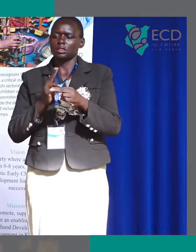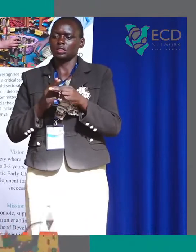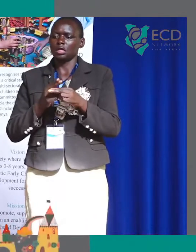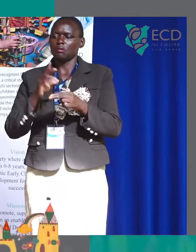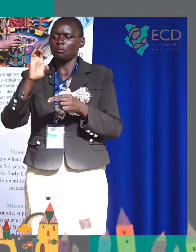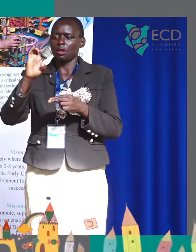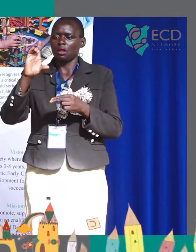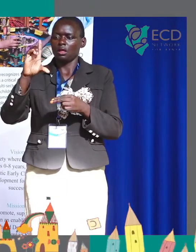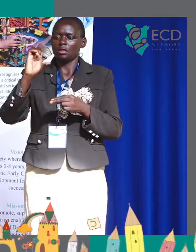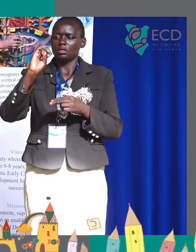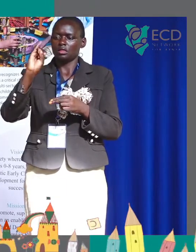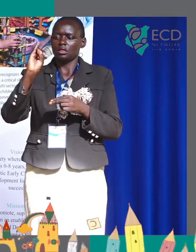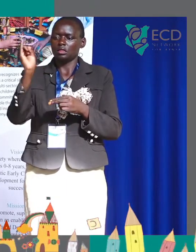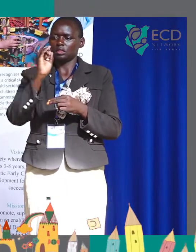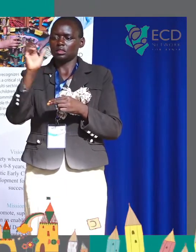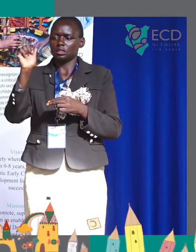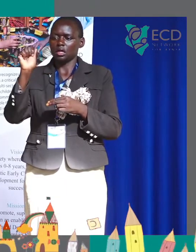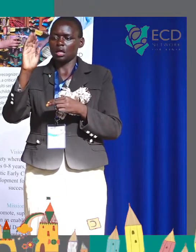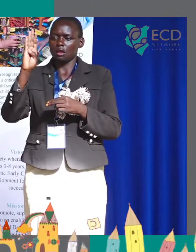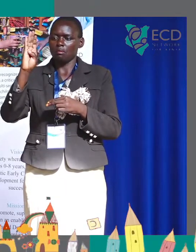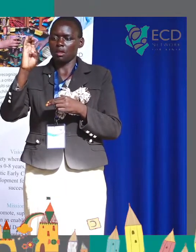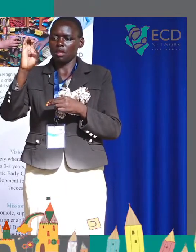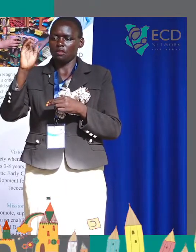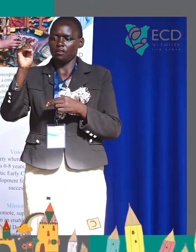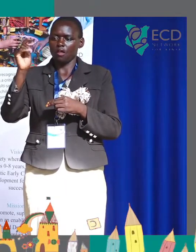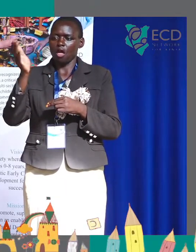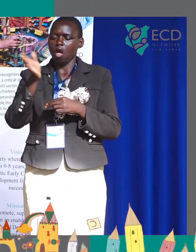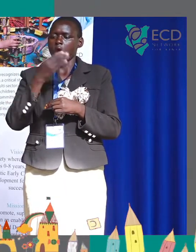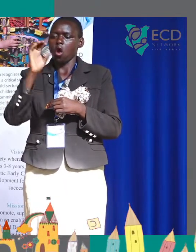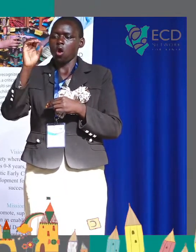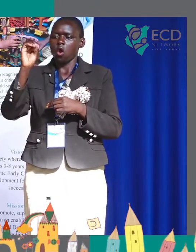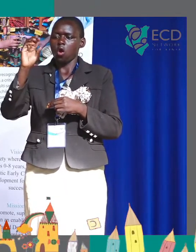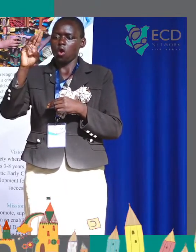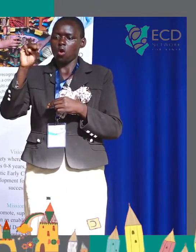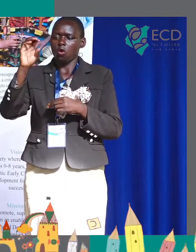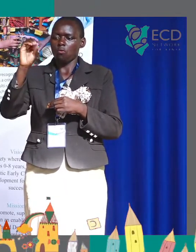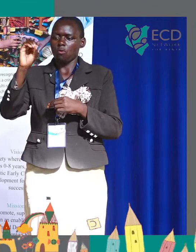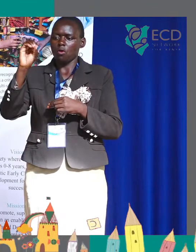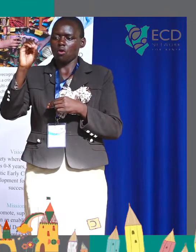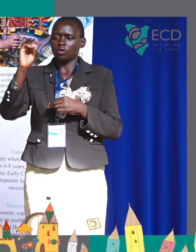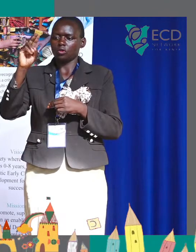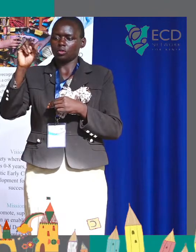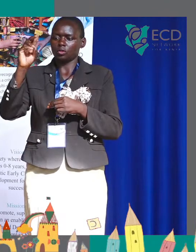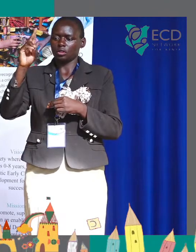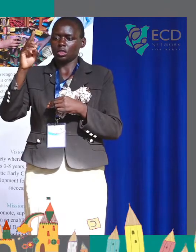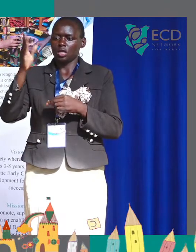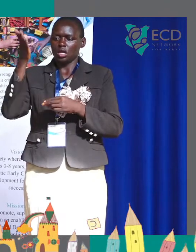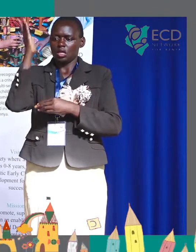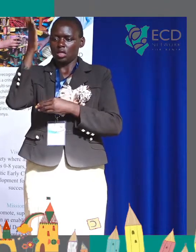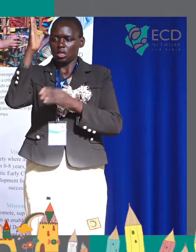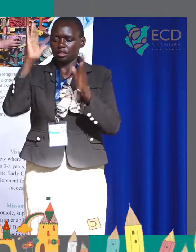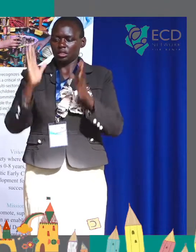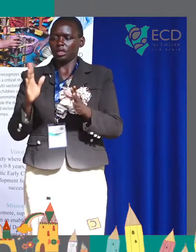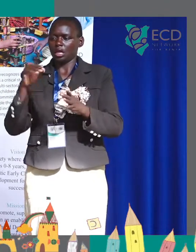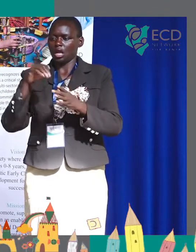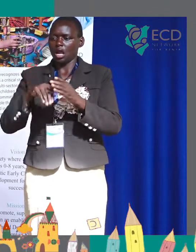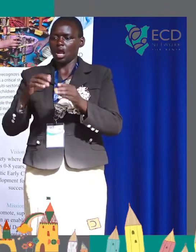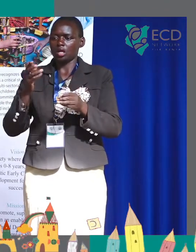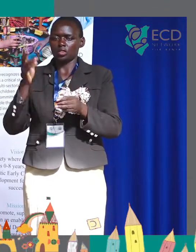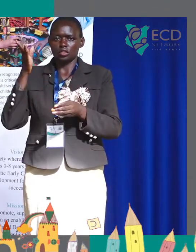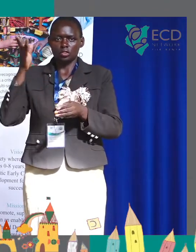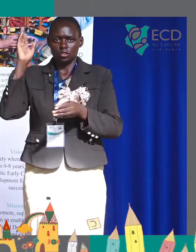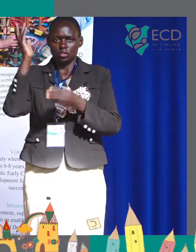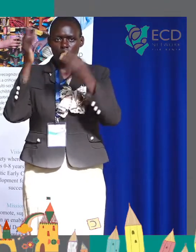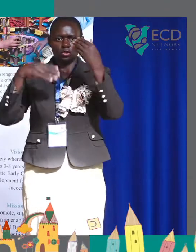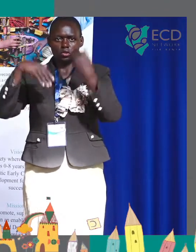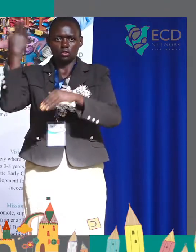Omondi. I'm a lecturer at Jaramogi Oginga Odinga University of Science and Technology. This university